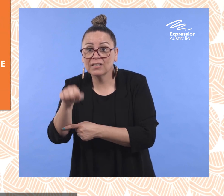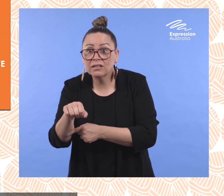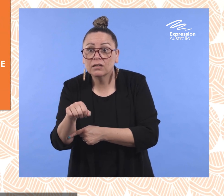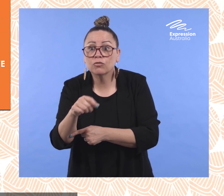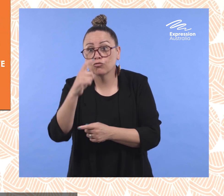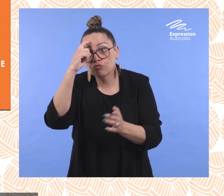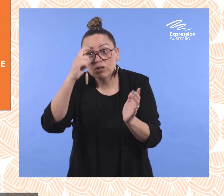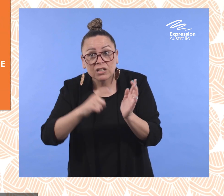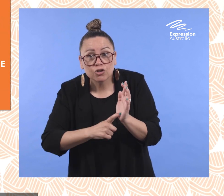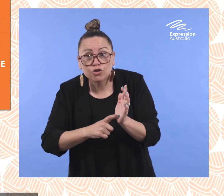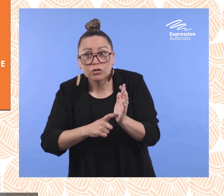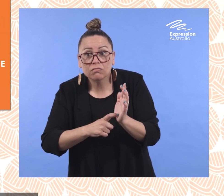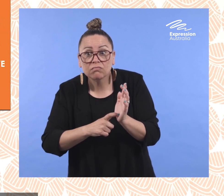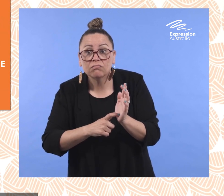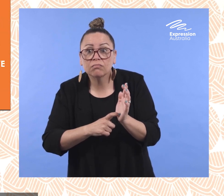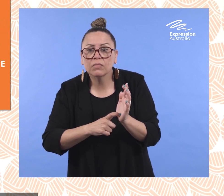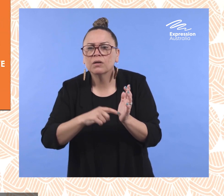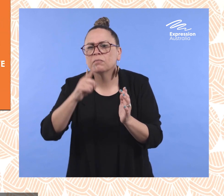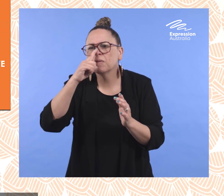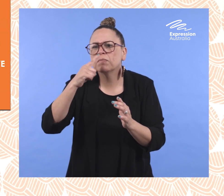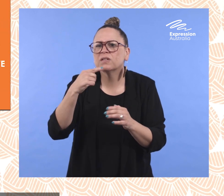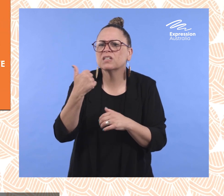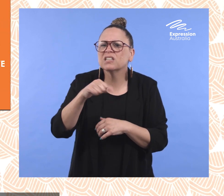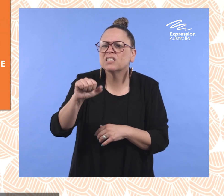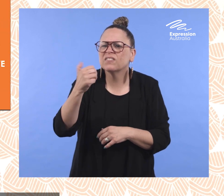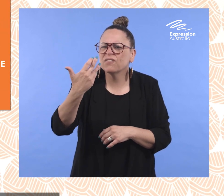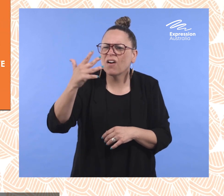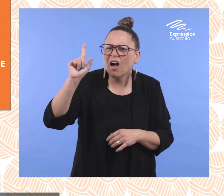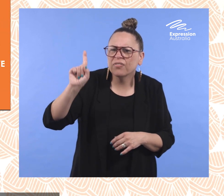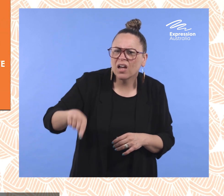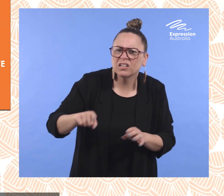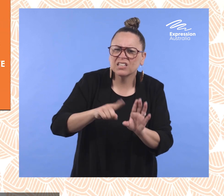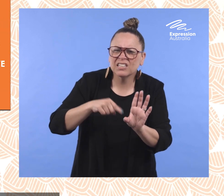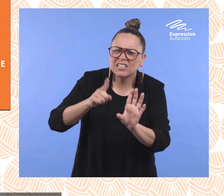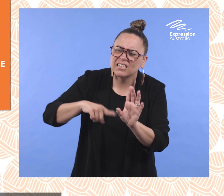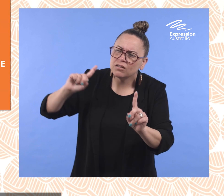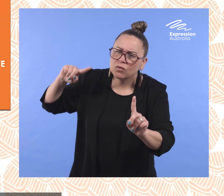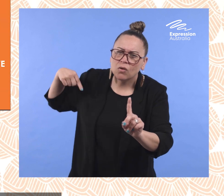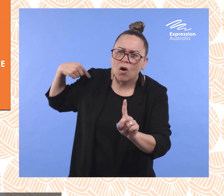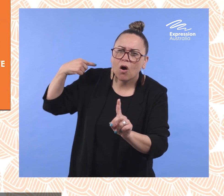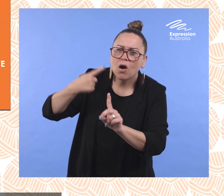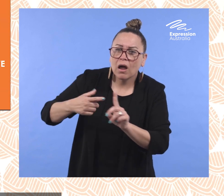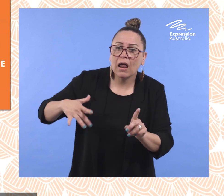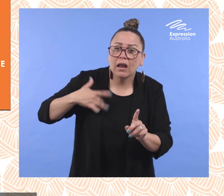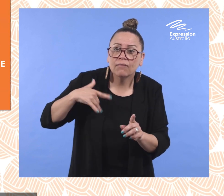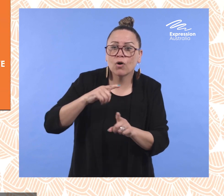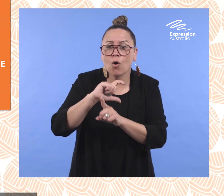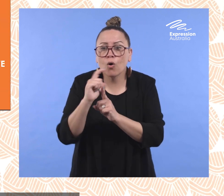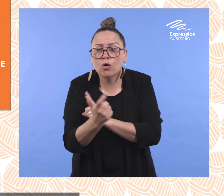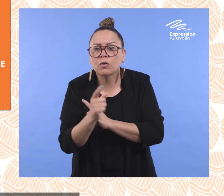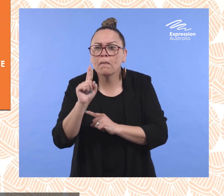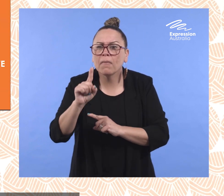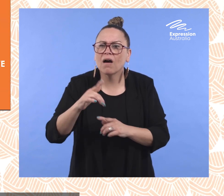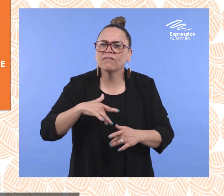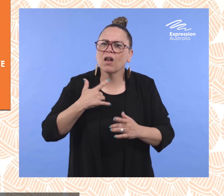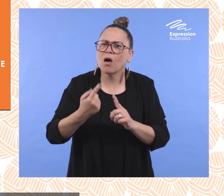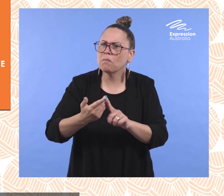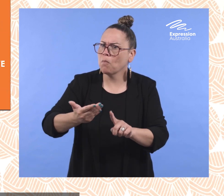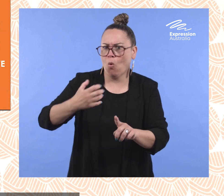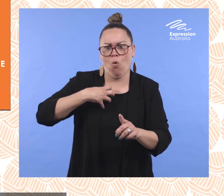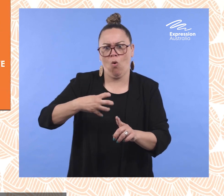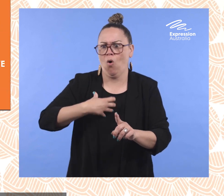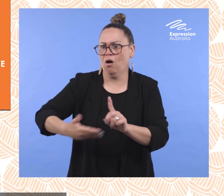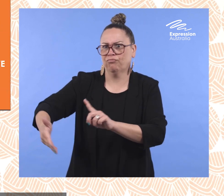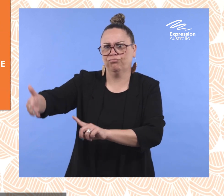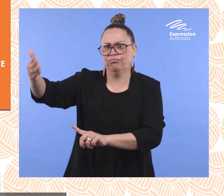yes has been, you know, recognition. Well, people say 65,000 plus years of continuous living culture, but Aunty Munya, we feel